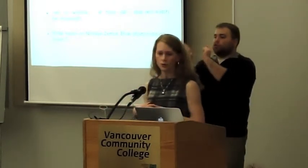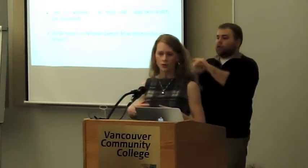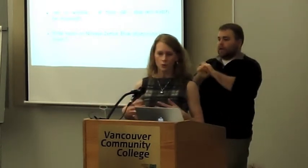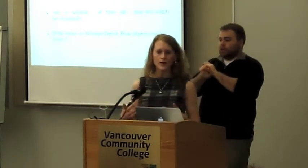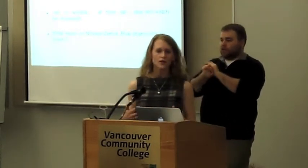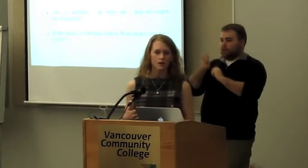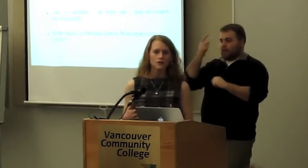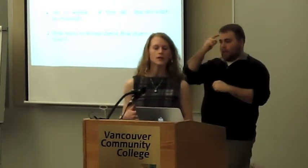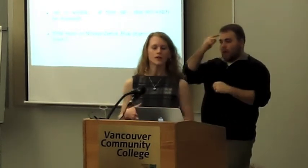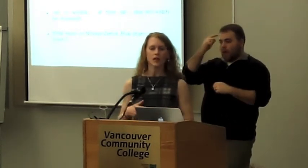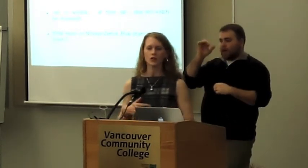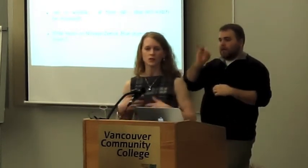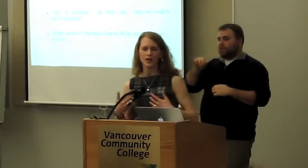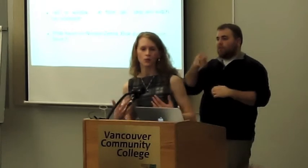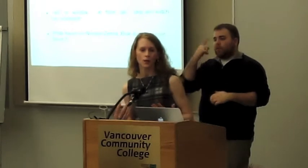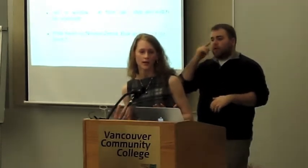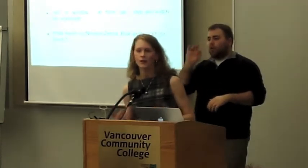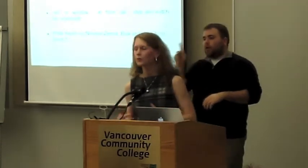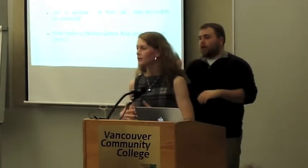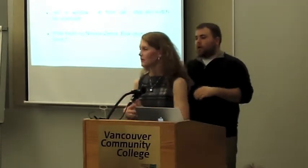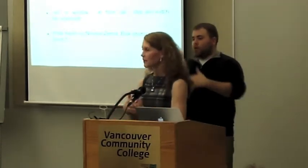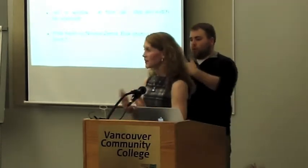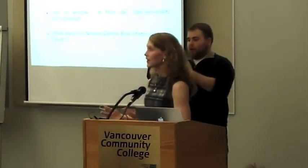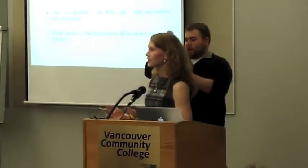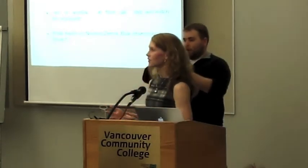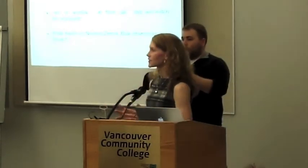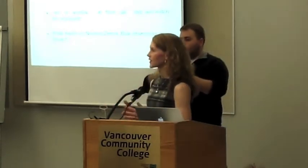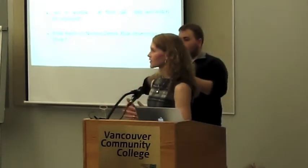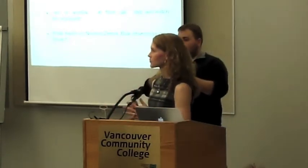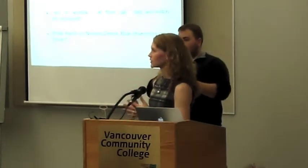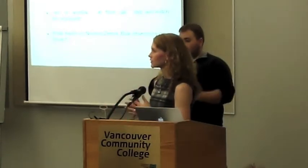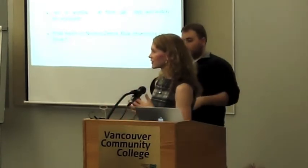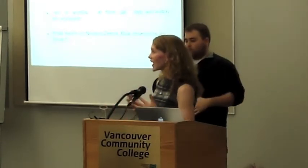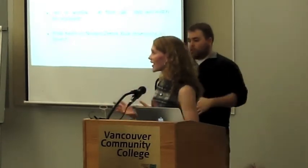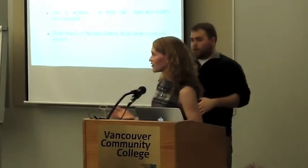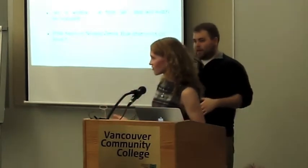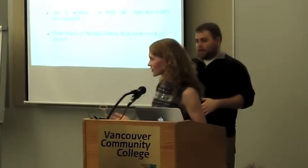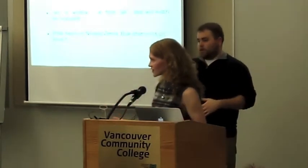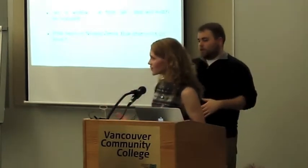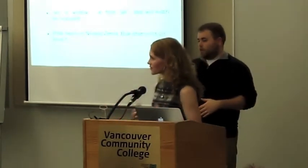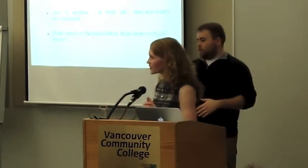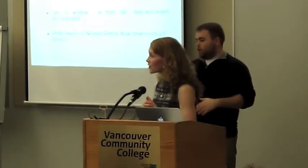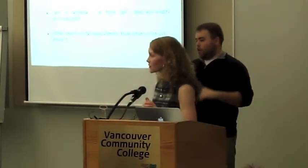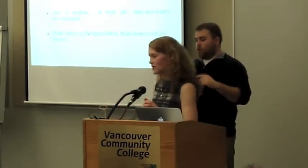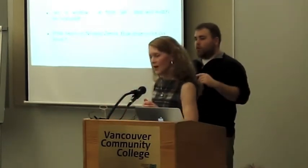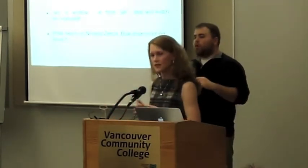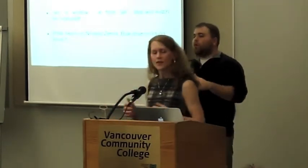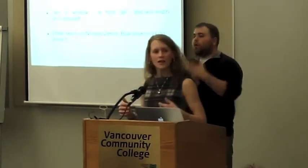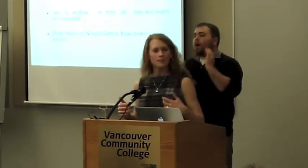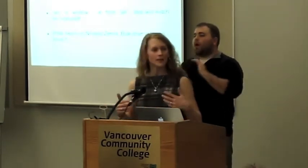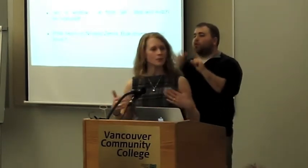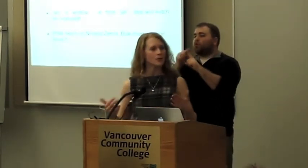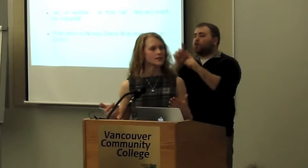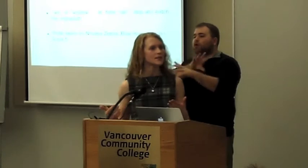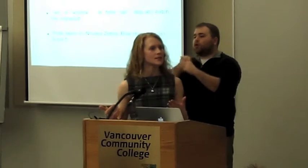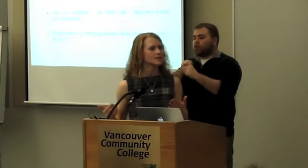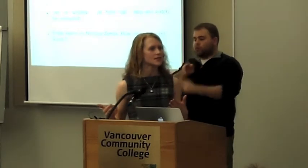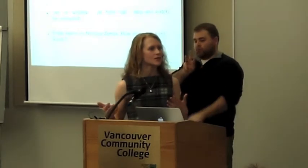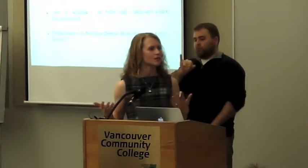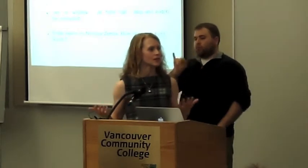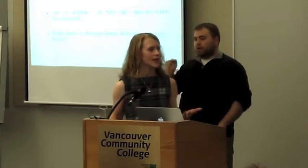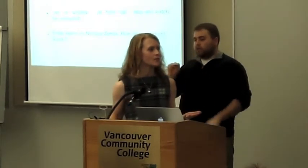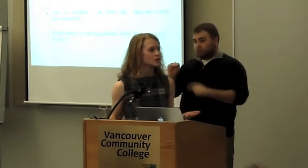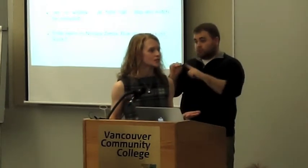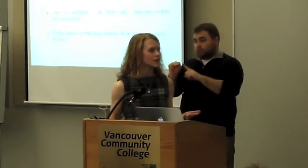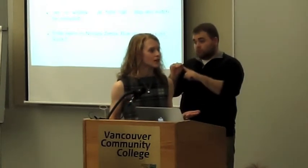word within the word window, and you said win, it wouldn't be a peak in your intellectual life to have noticed that. But the point is,